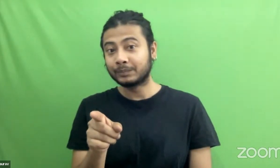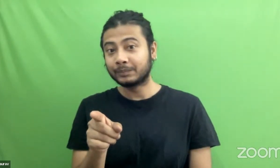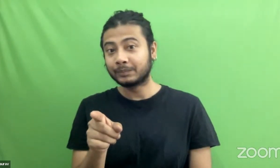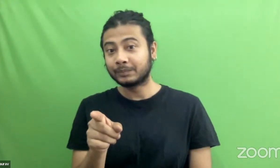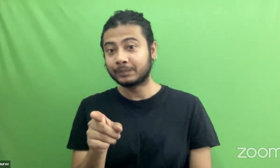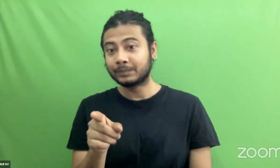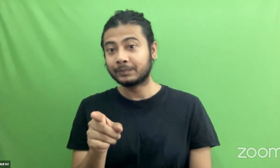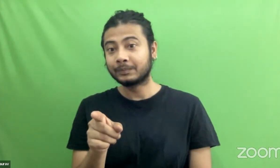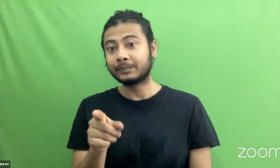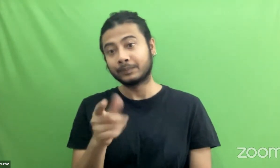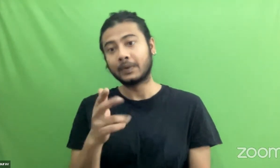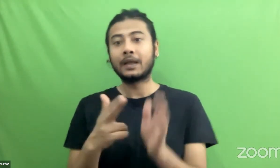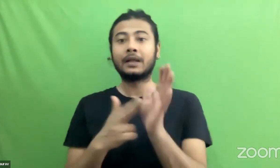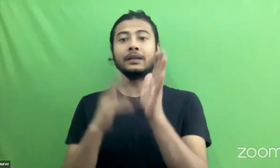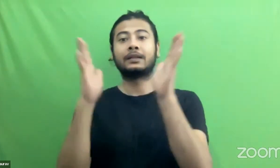is Nityanand.